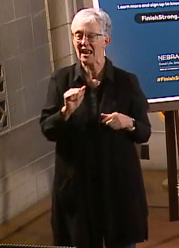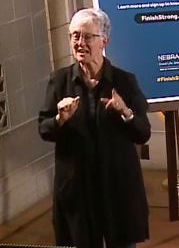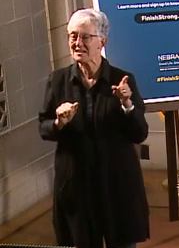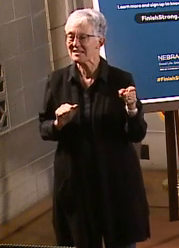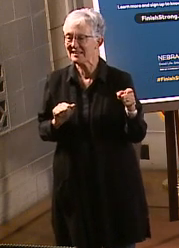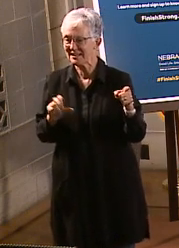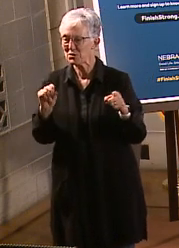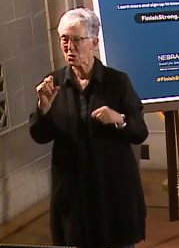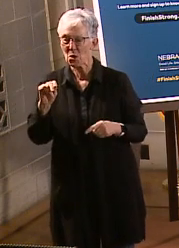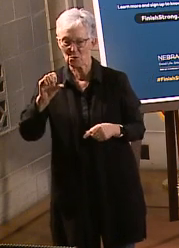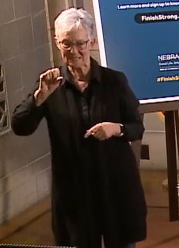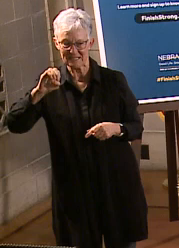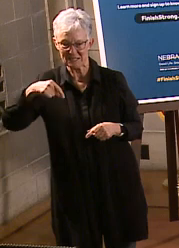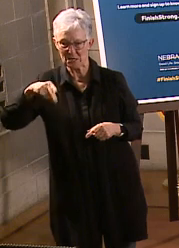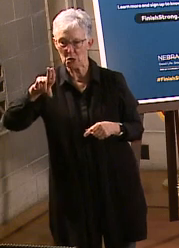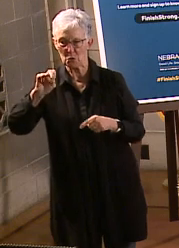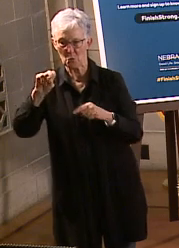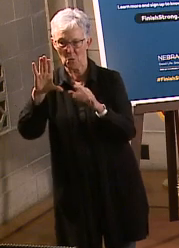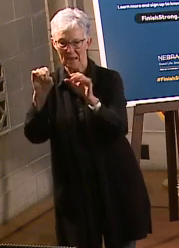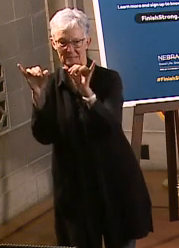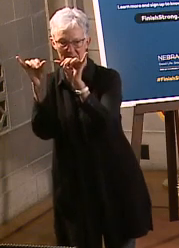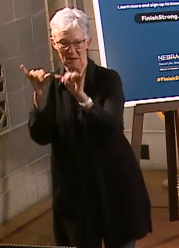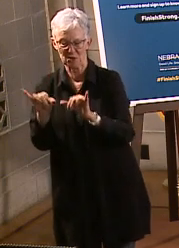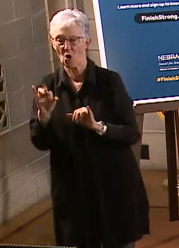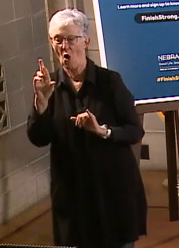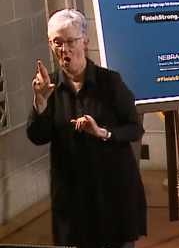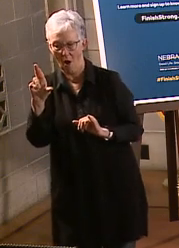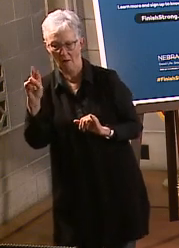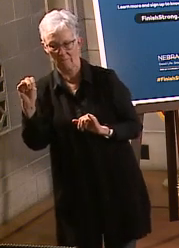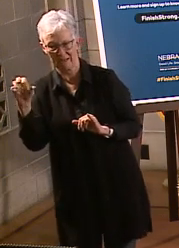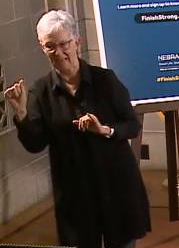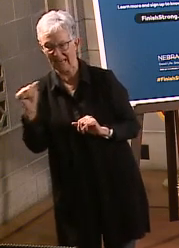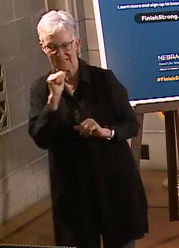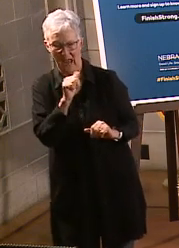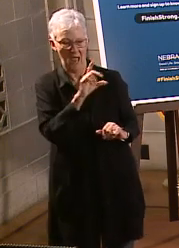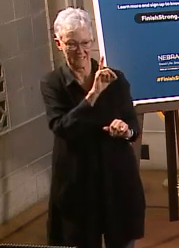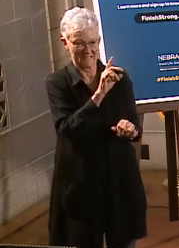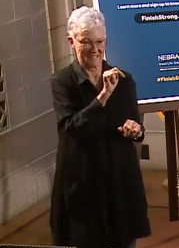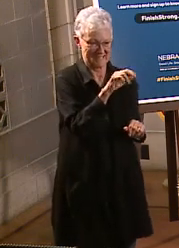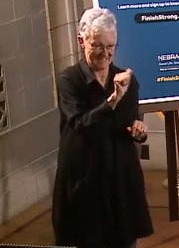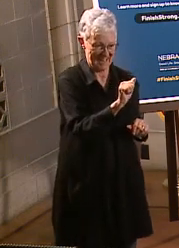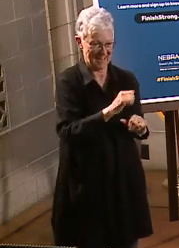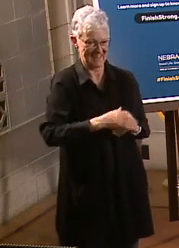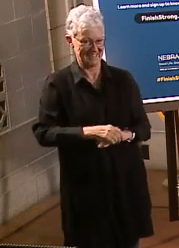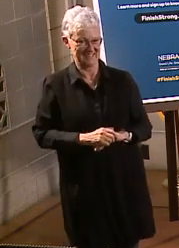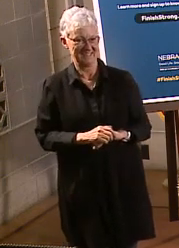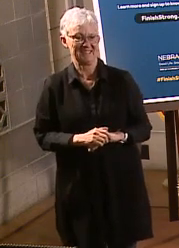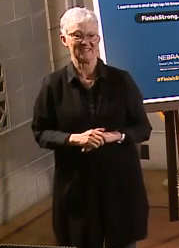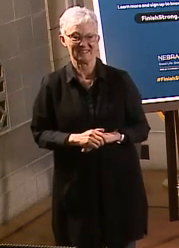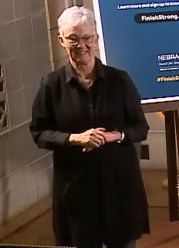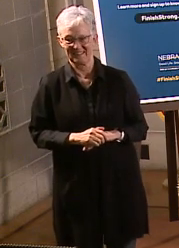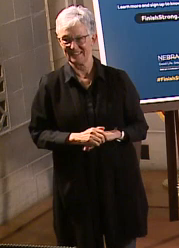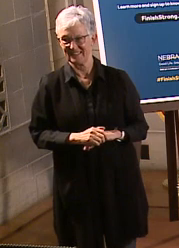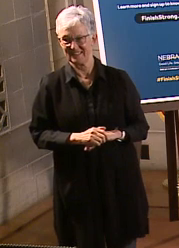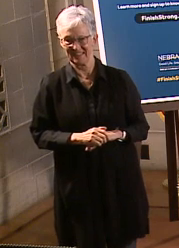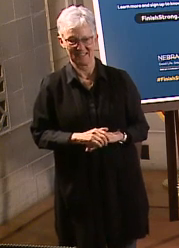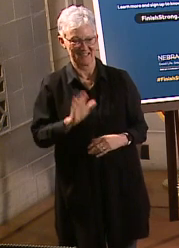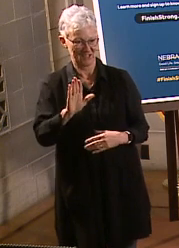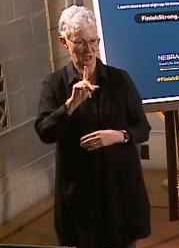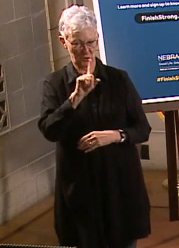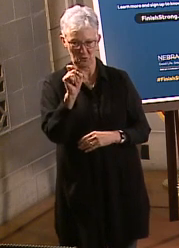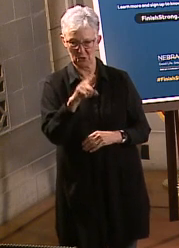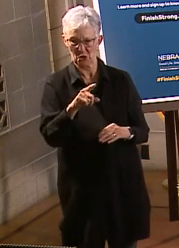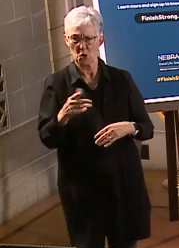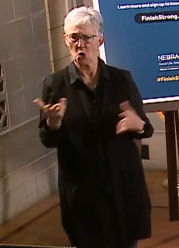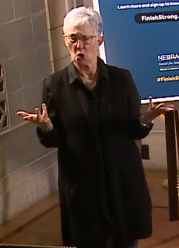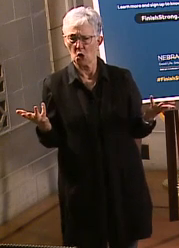got it. All right, so Scott Miller, KNEB. I guess the question would be